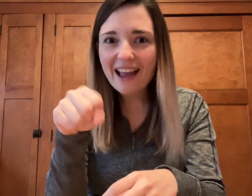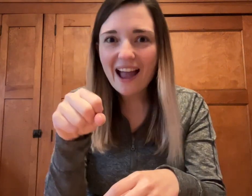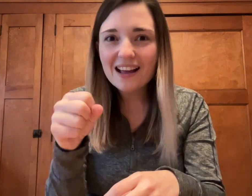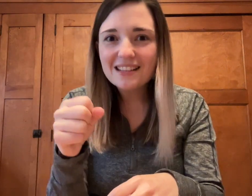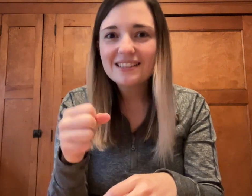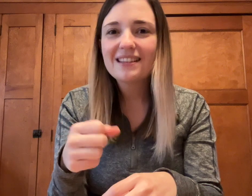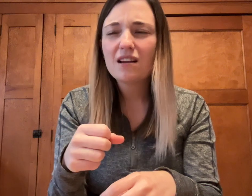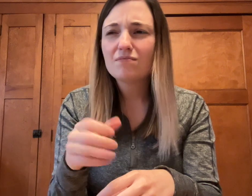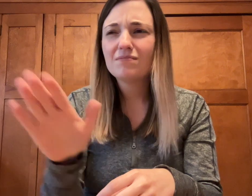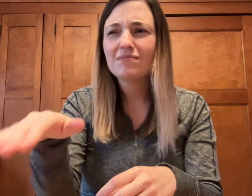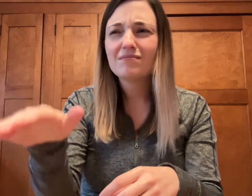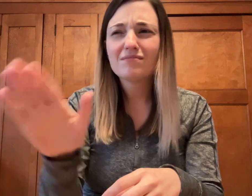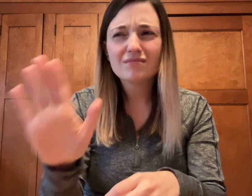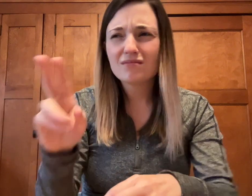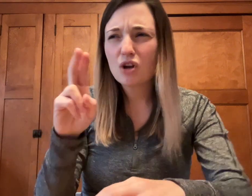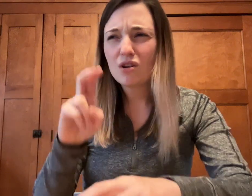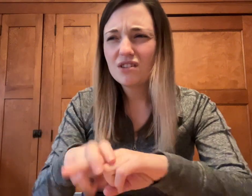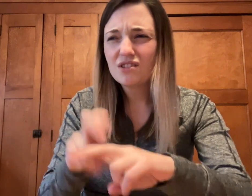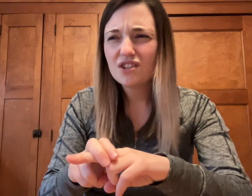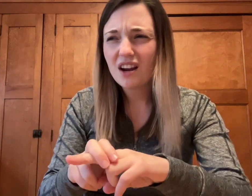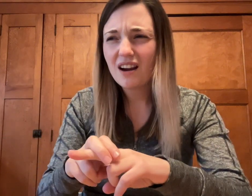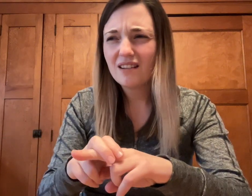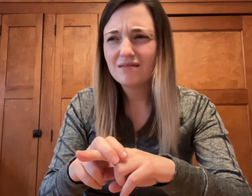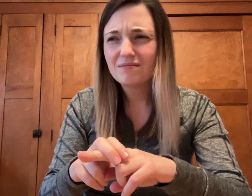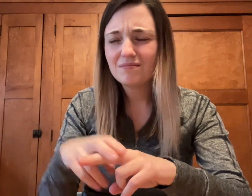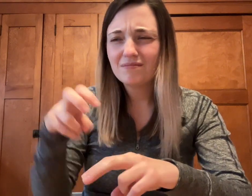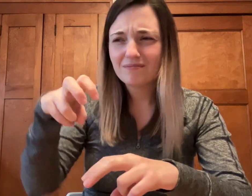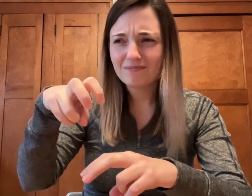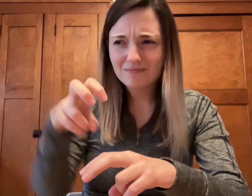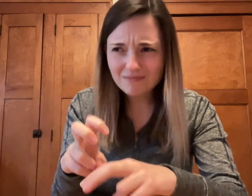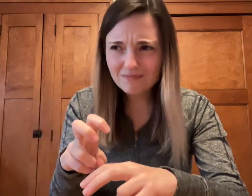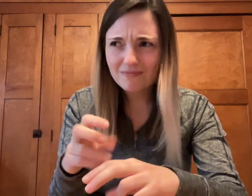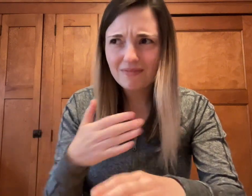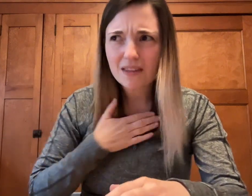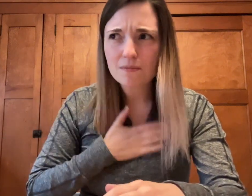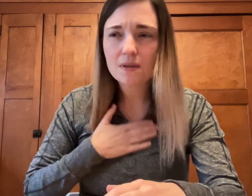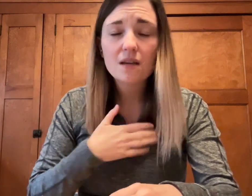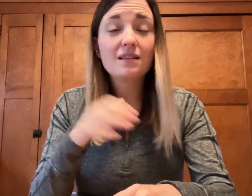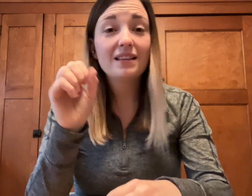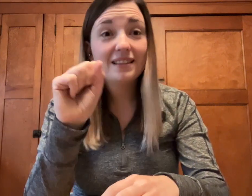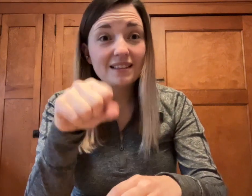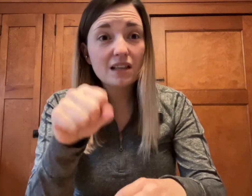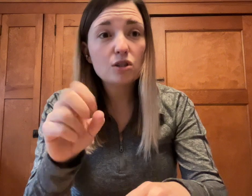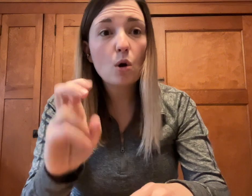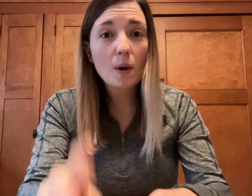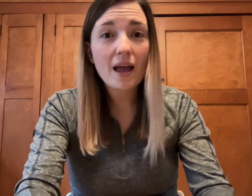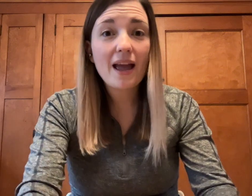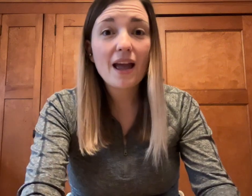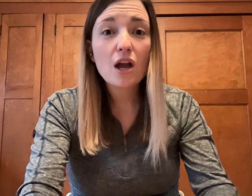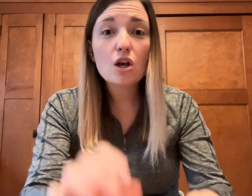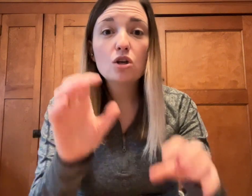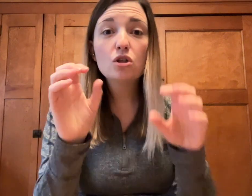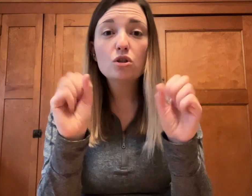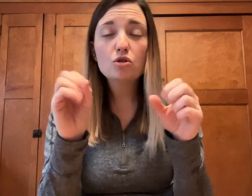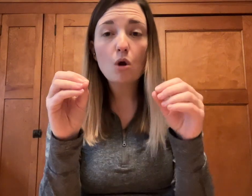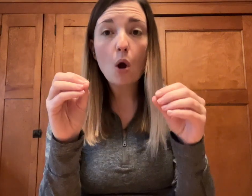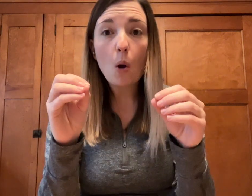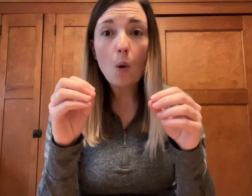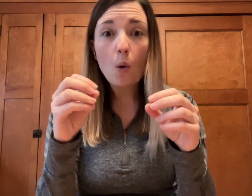chair? Okay, the rocks are so hard because of the mineral content in them, and your bones are so hard because of the mineral content also. Guys and girls, if we